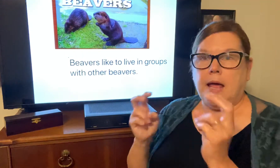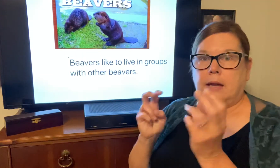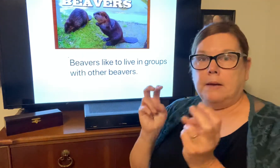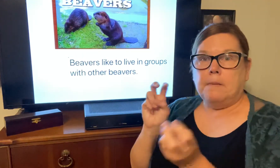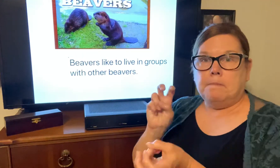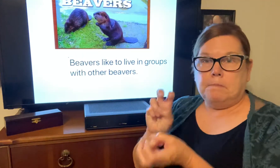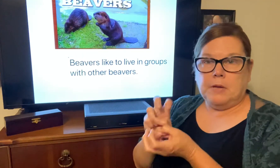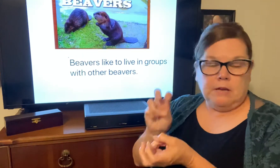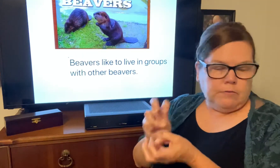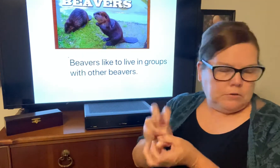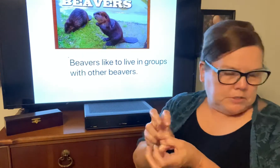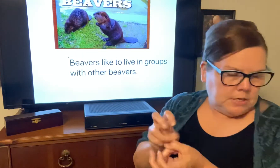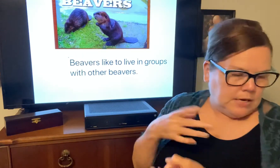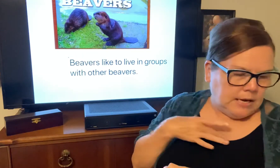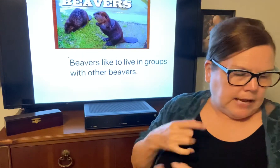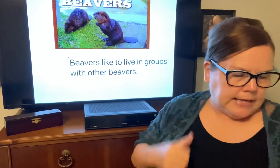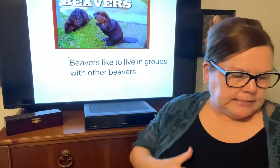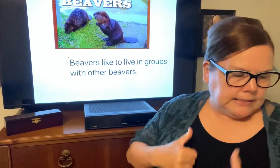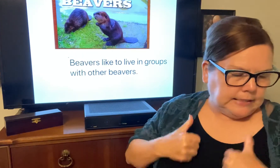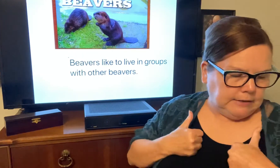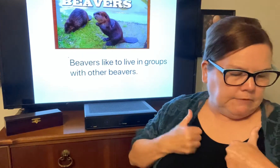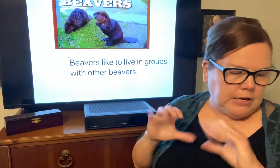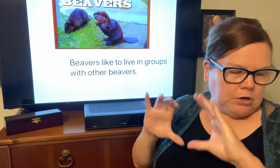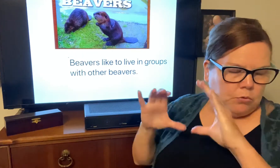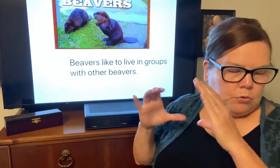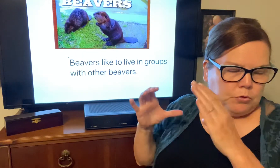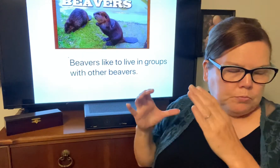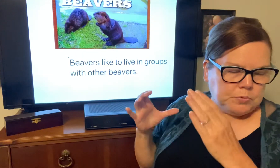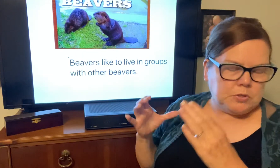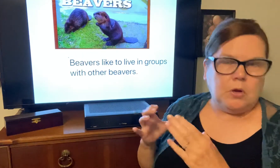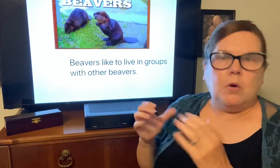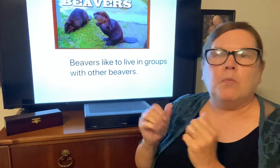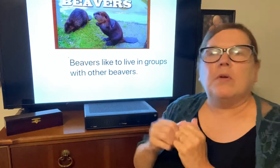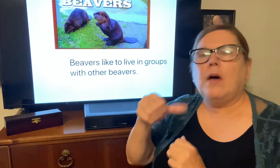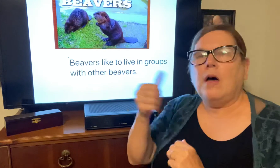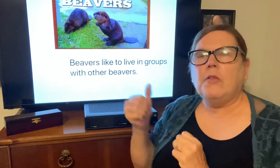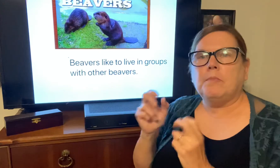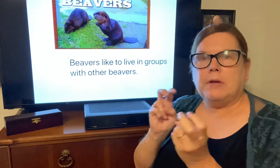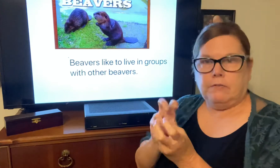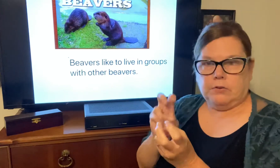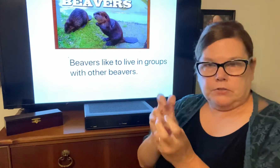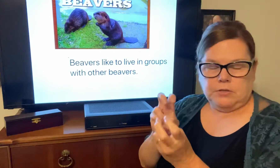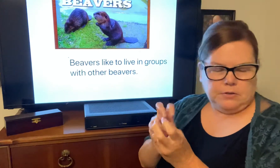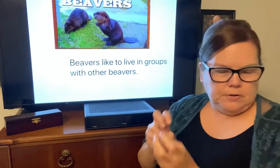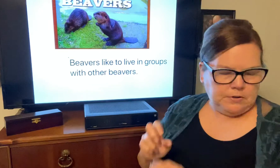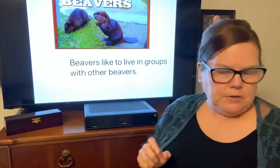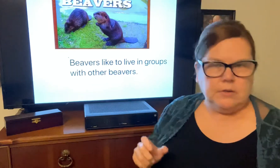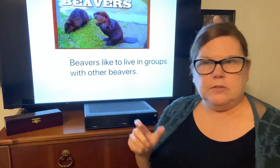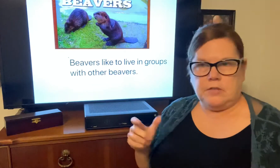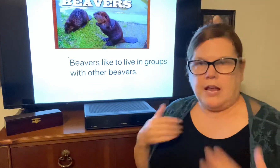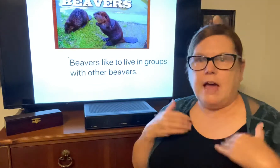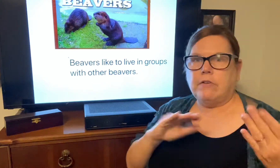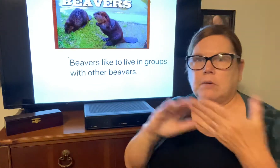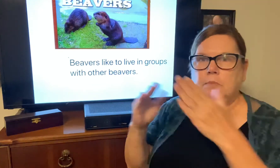And beavers like to live in groups with other beavers. They have a